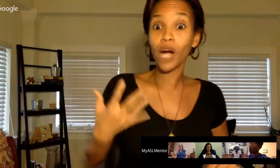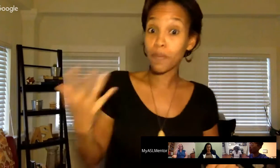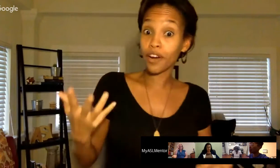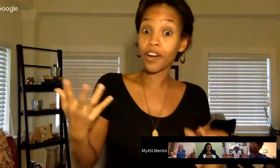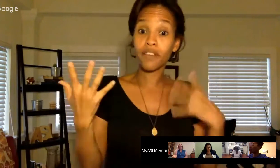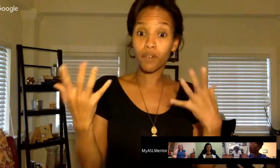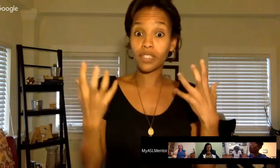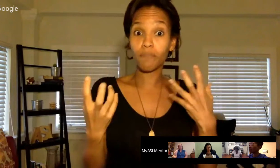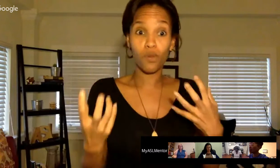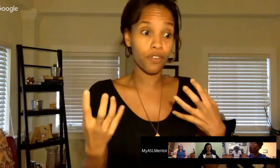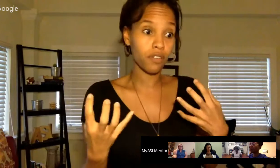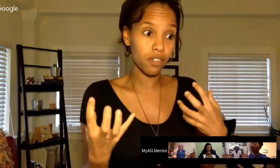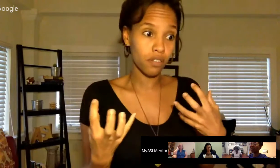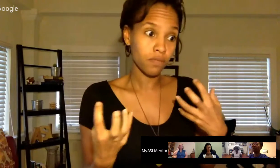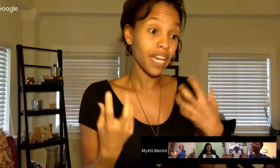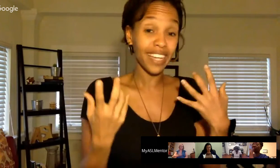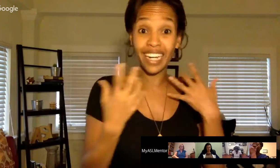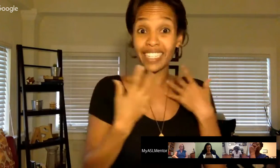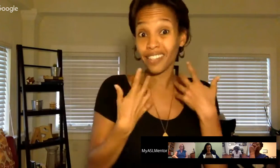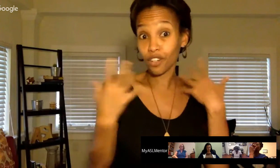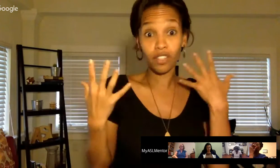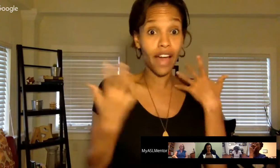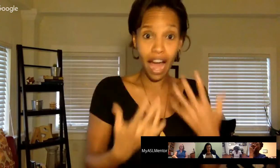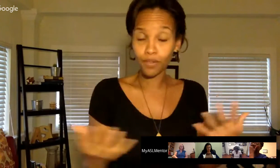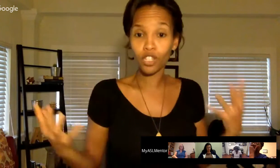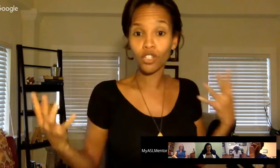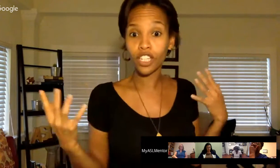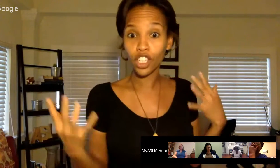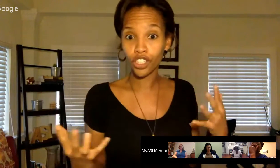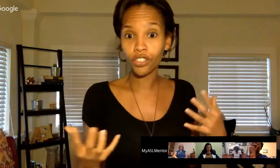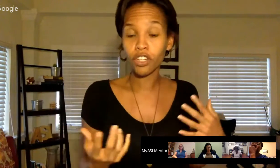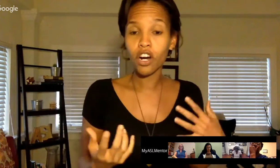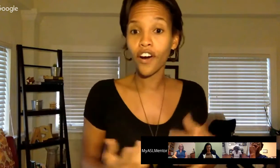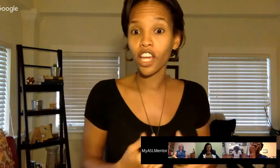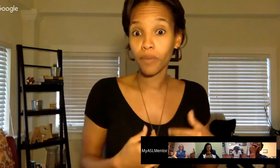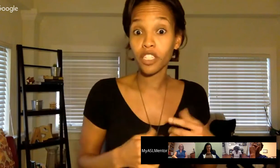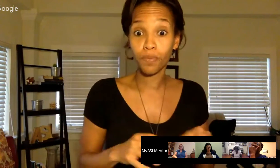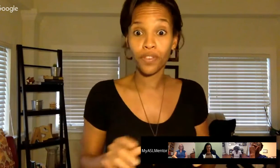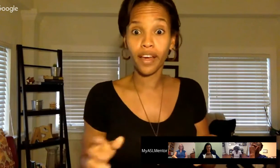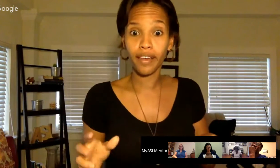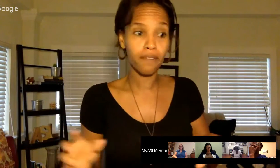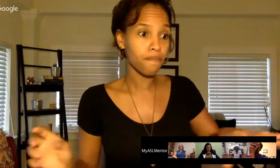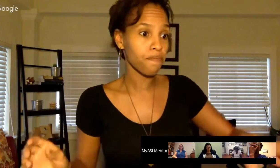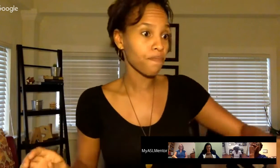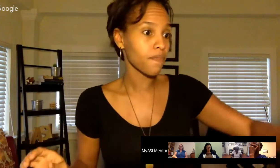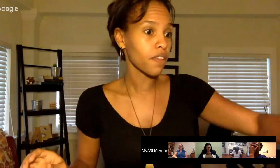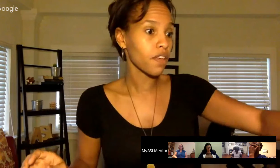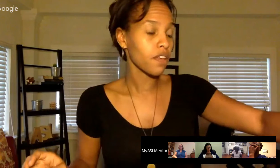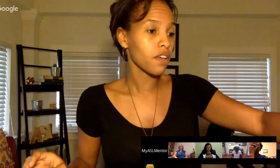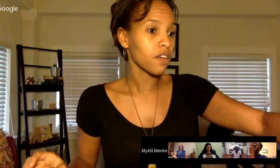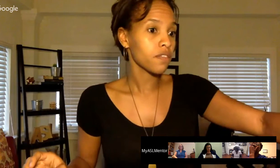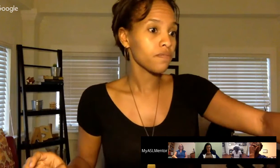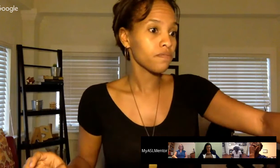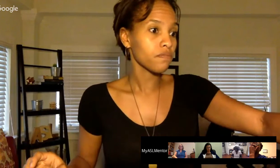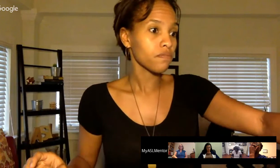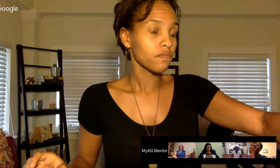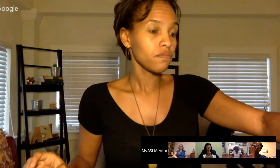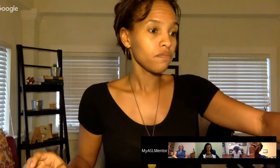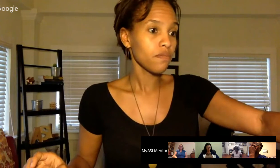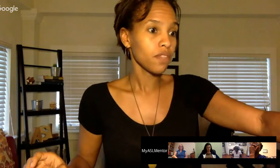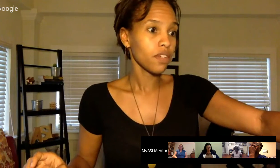like primary was important. And like I said, there's an absolutely good argument to put that in.